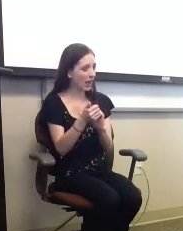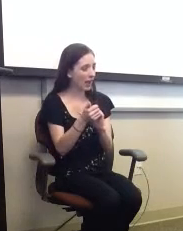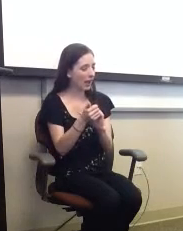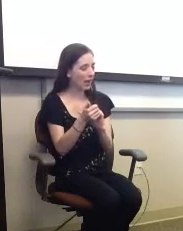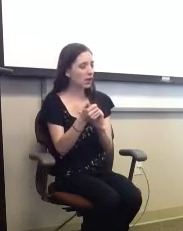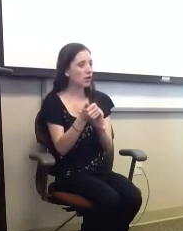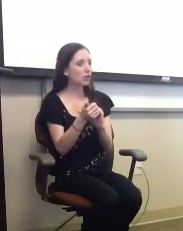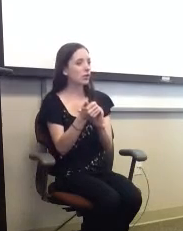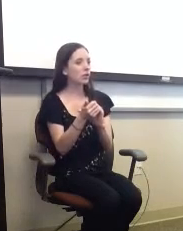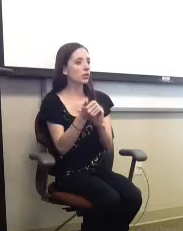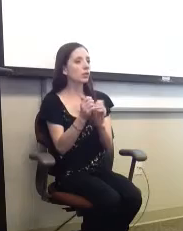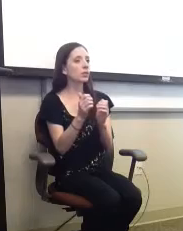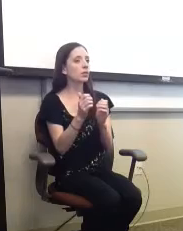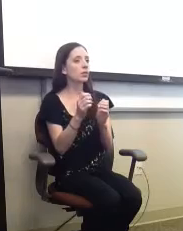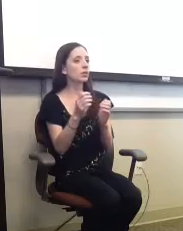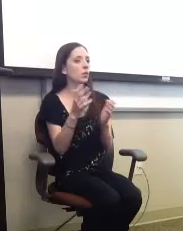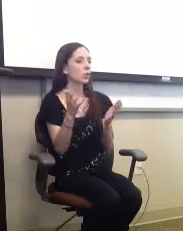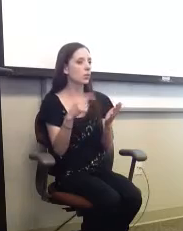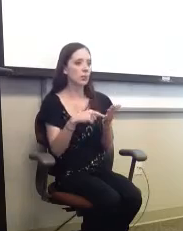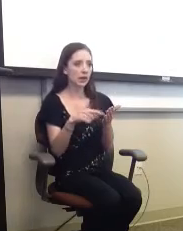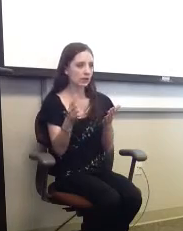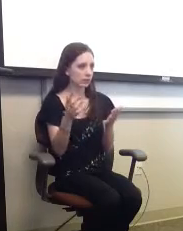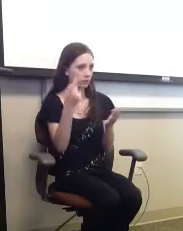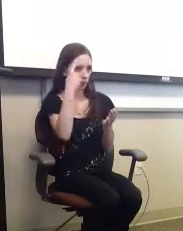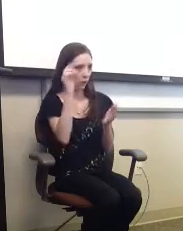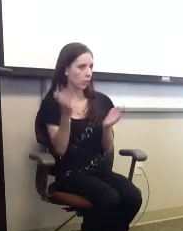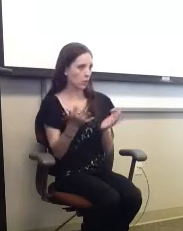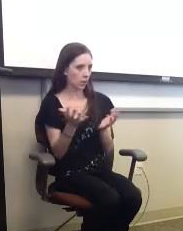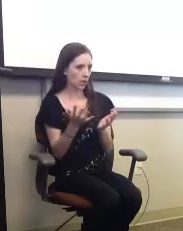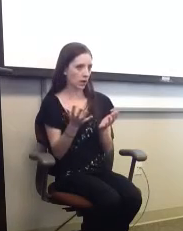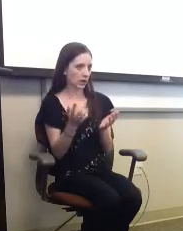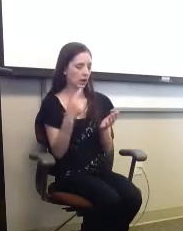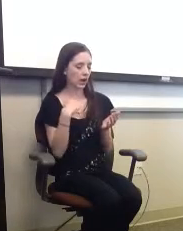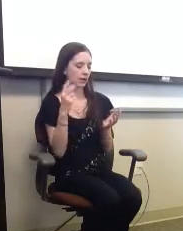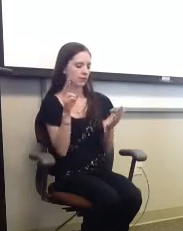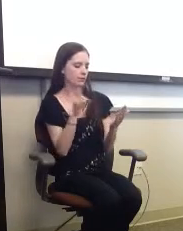we're going to pay for. I've seen plans where people say VR will assist with prescriptions.